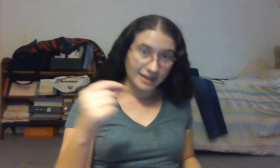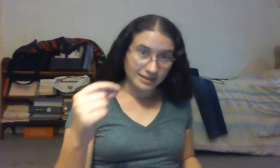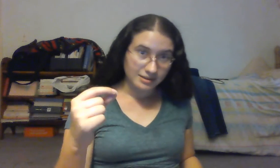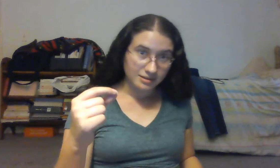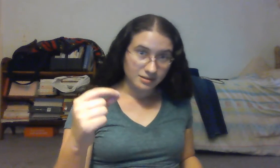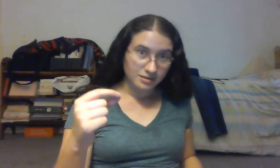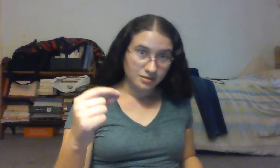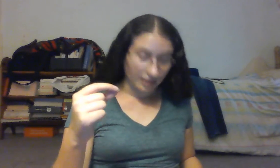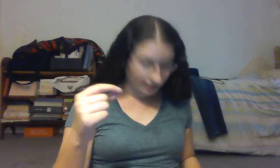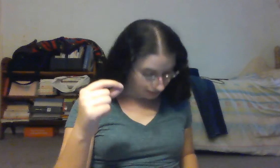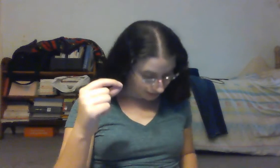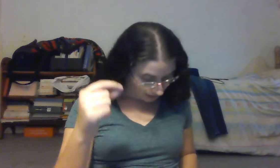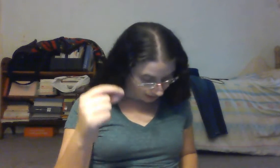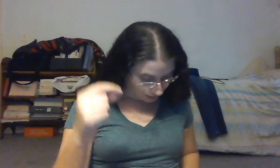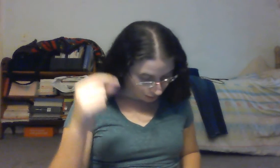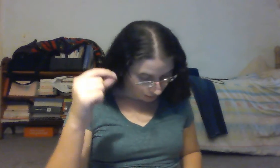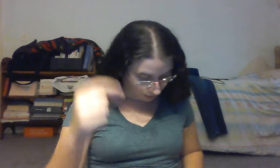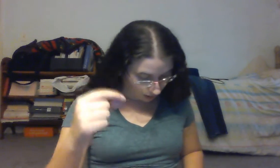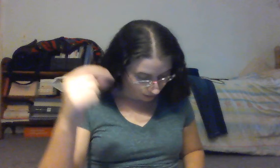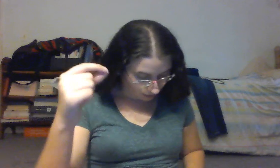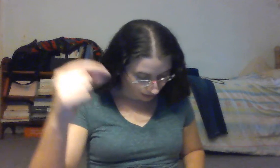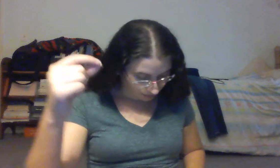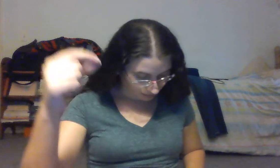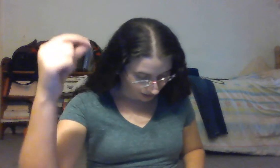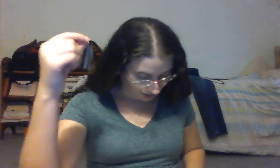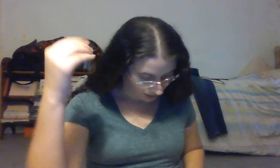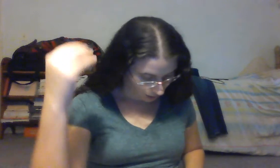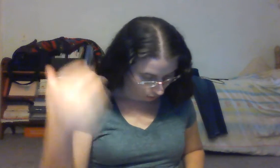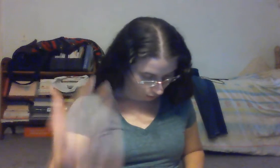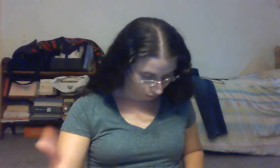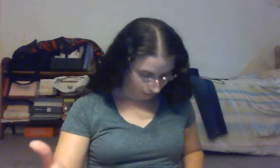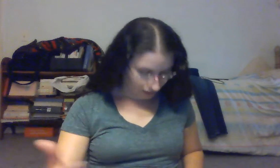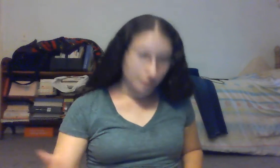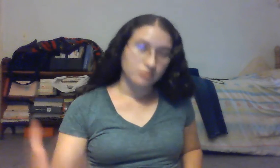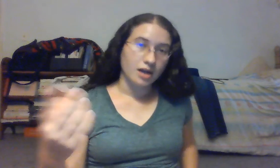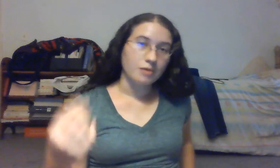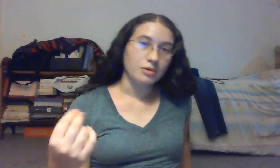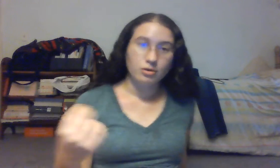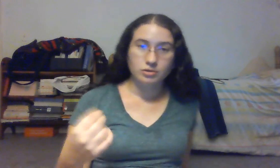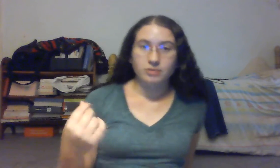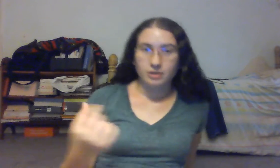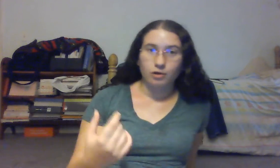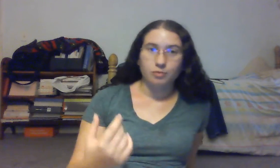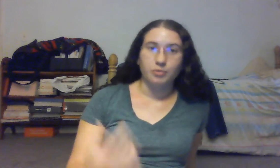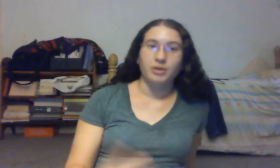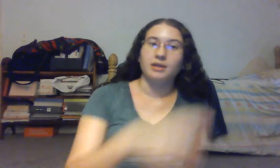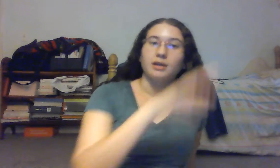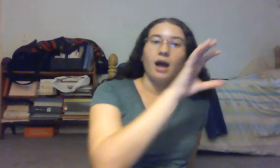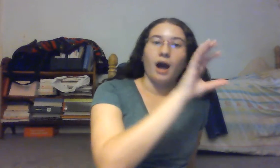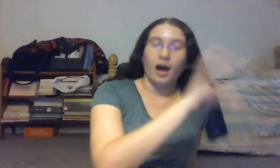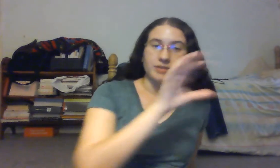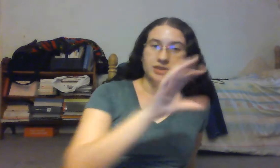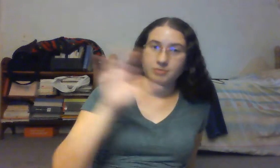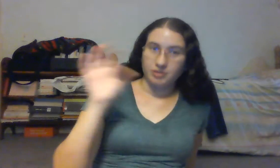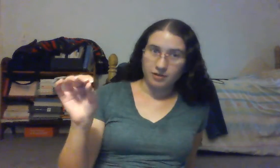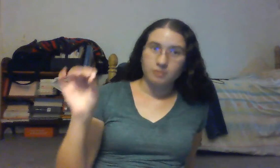Ticket, right? Ticket, tomorrow I pay you. So now we're also incorporating object, subject, verb